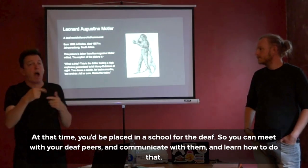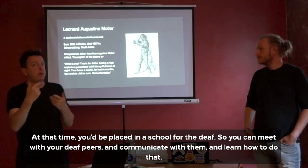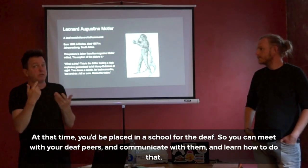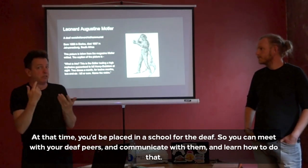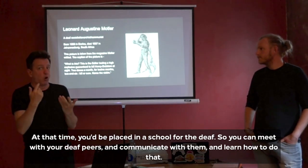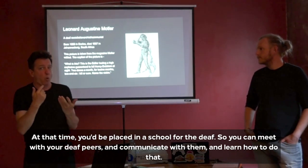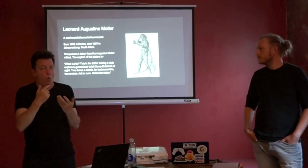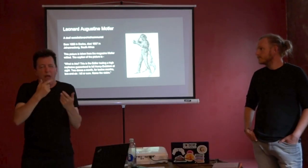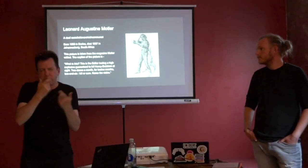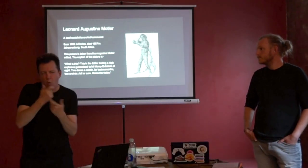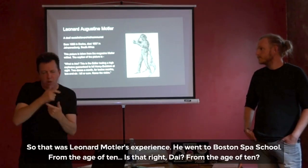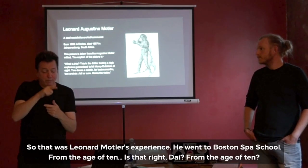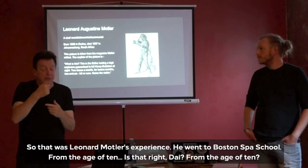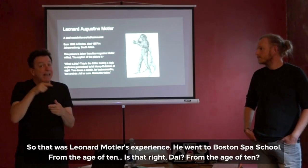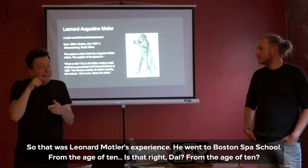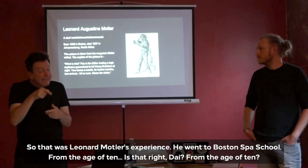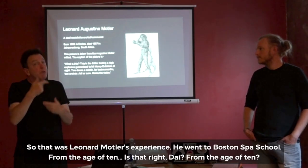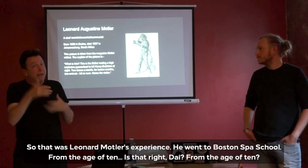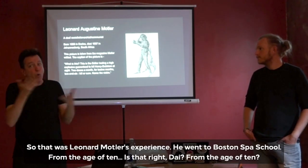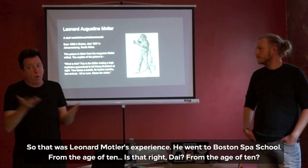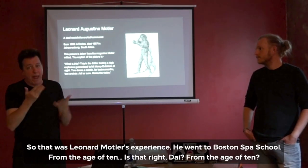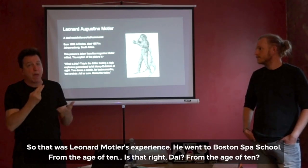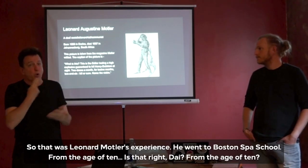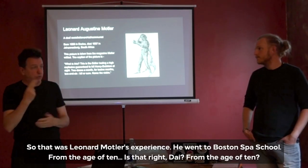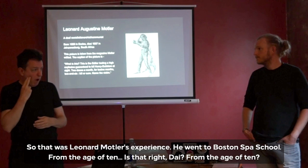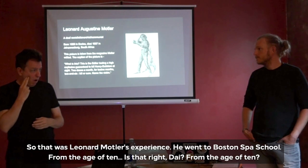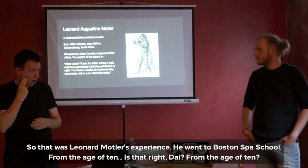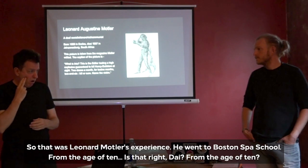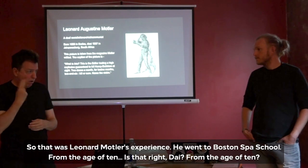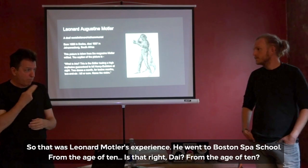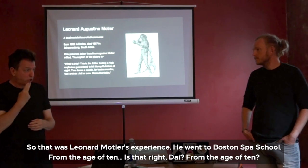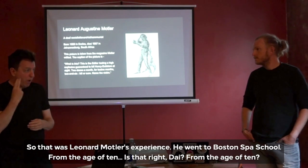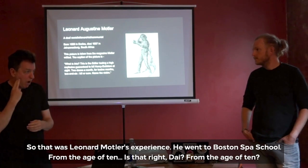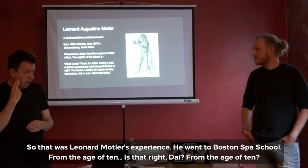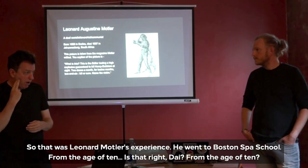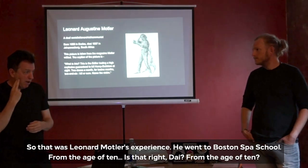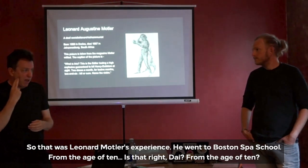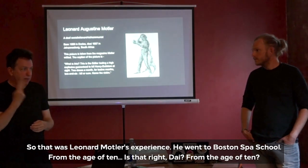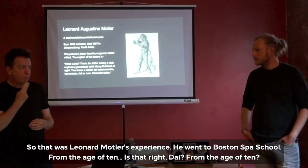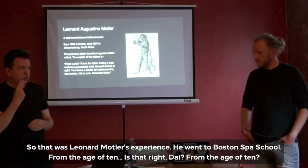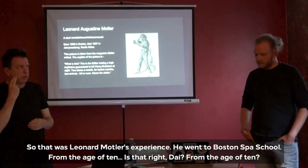learn how to do that. So that was Leonard's experience, that was Motler's experience. So he went to Boston Spa